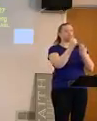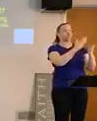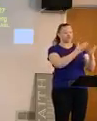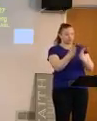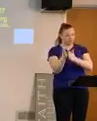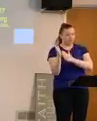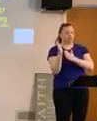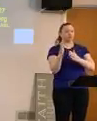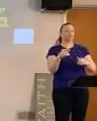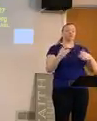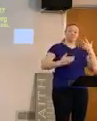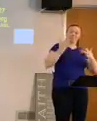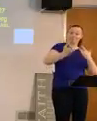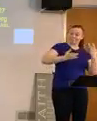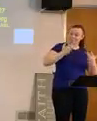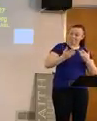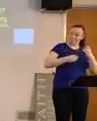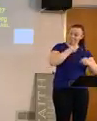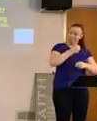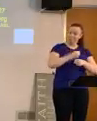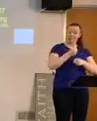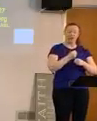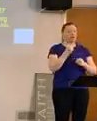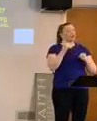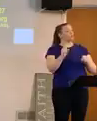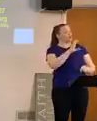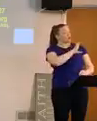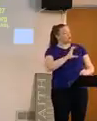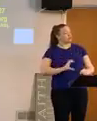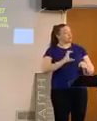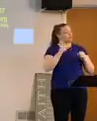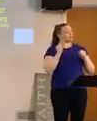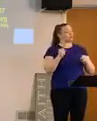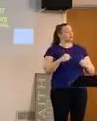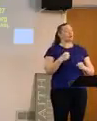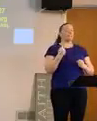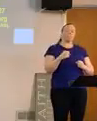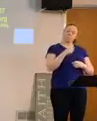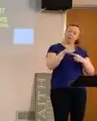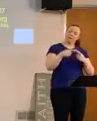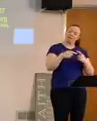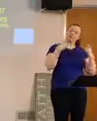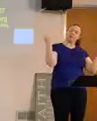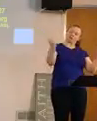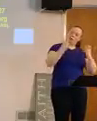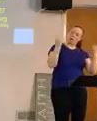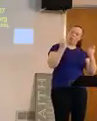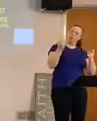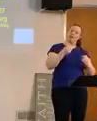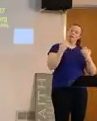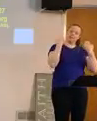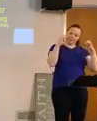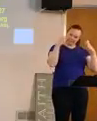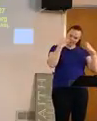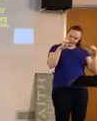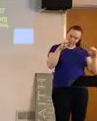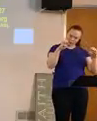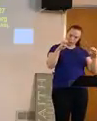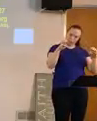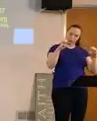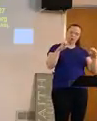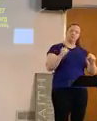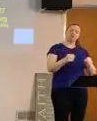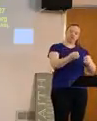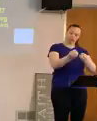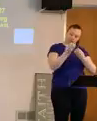the exciting time of the year. It's what Christianity is all about, is celebrating Easter. And so